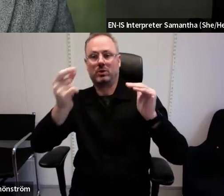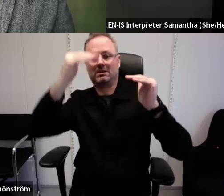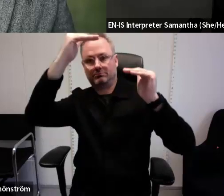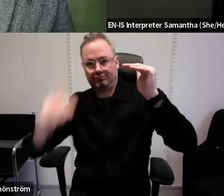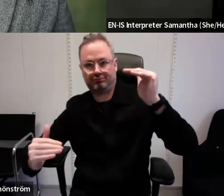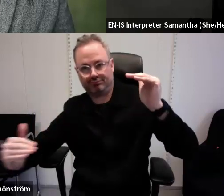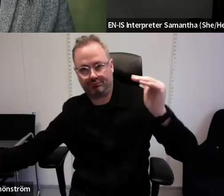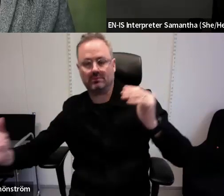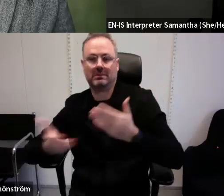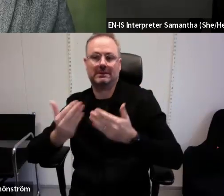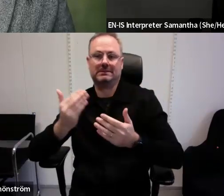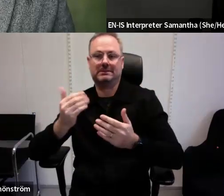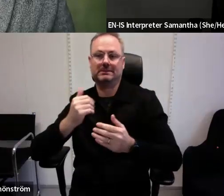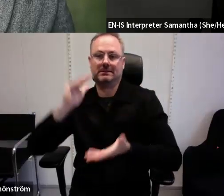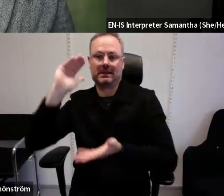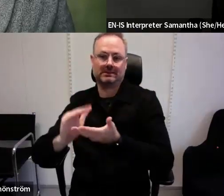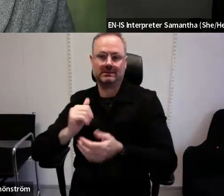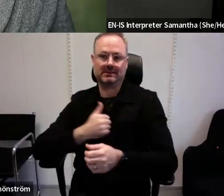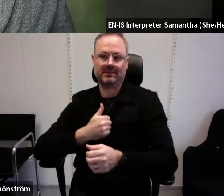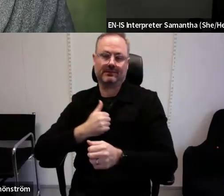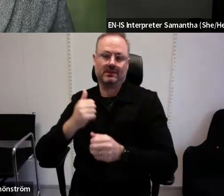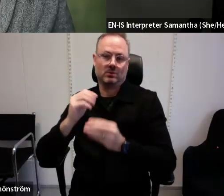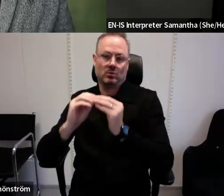self-correction initially, and then a quick drop